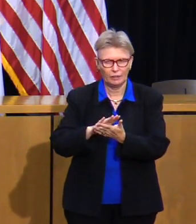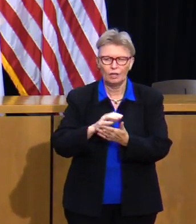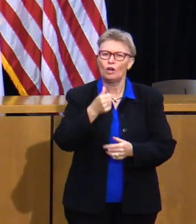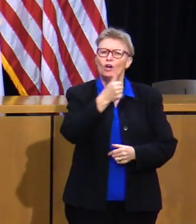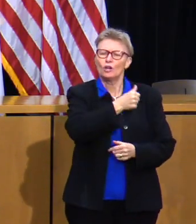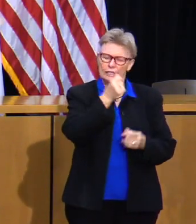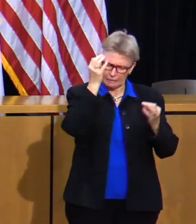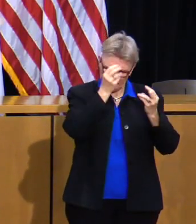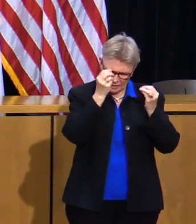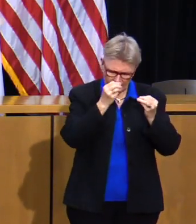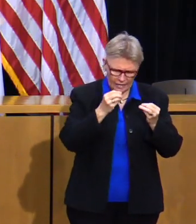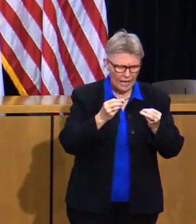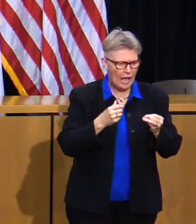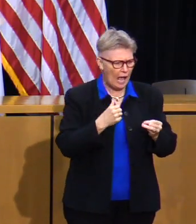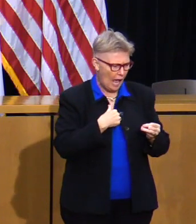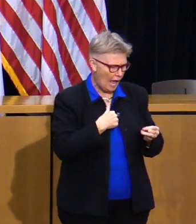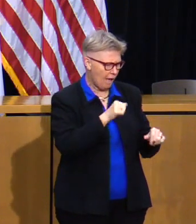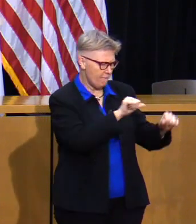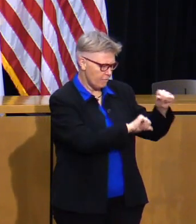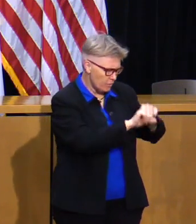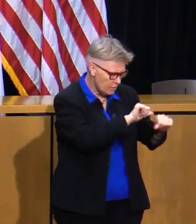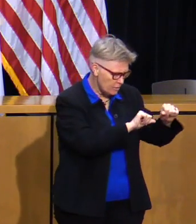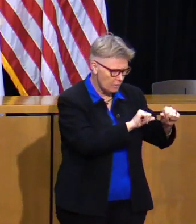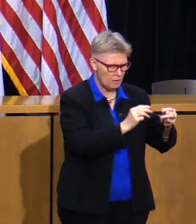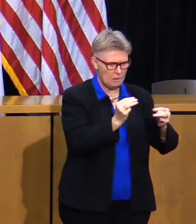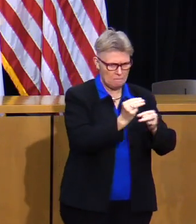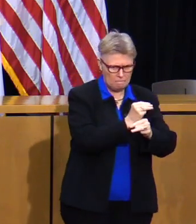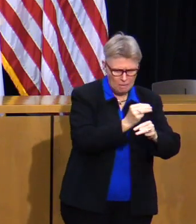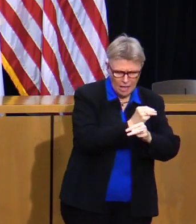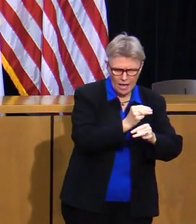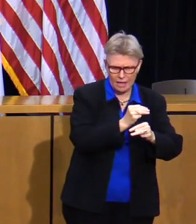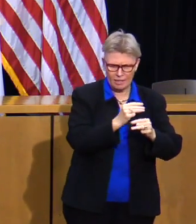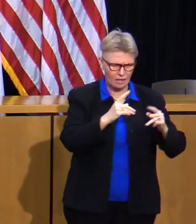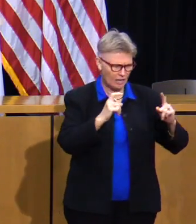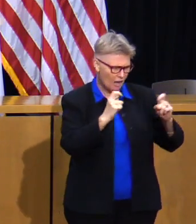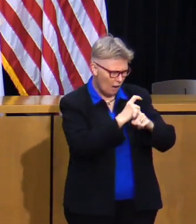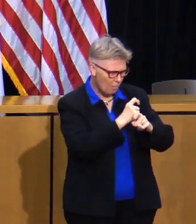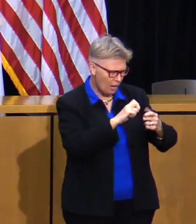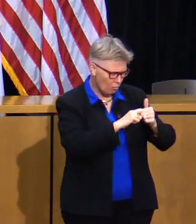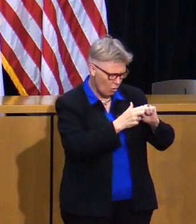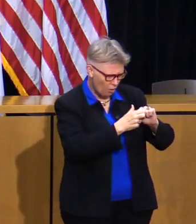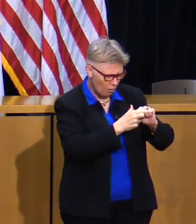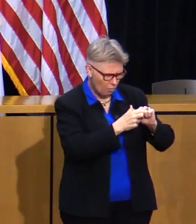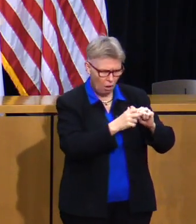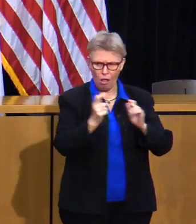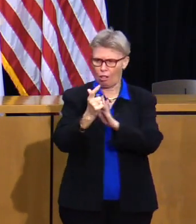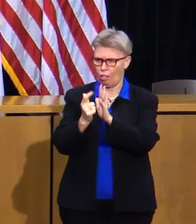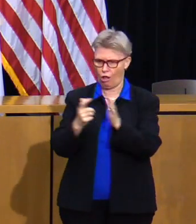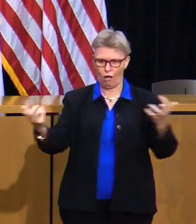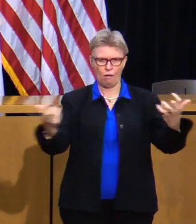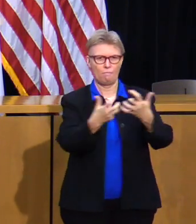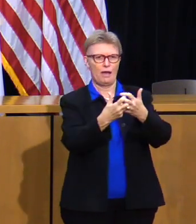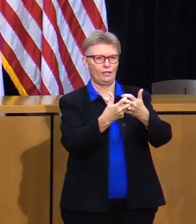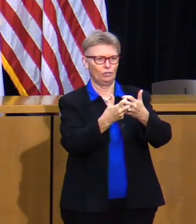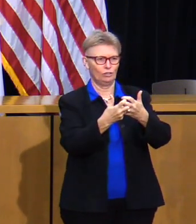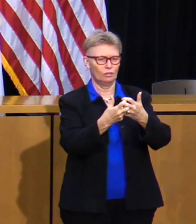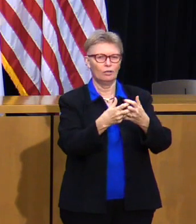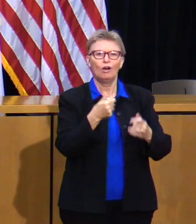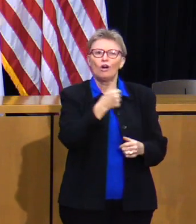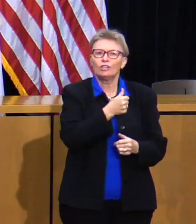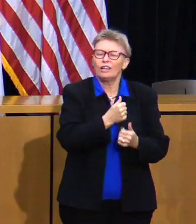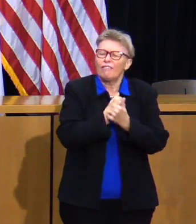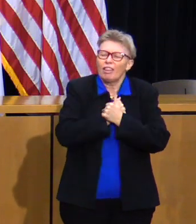complex problems and marry that with the law. She described herself as having fallen in love with science, math, and